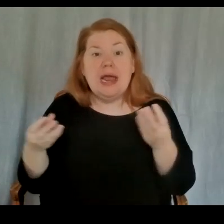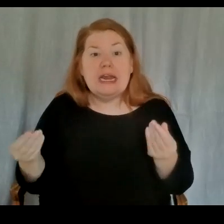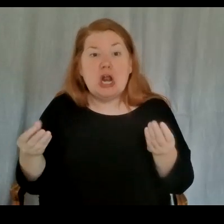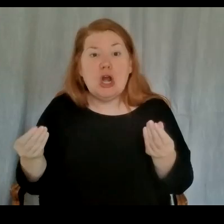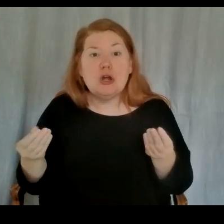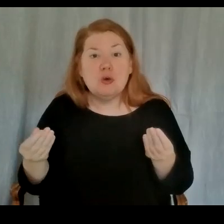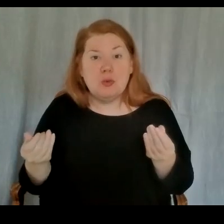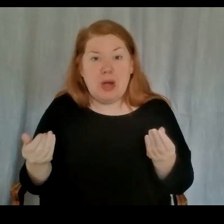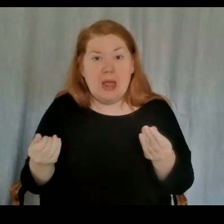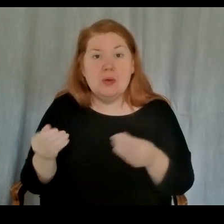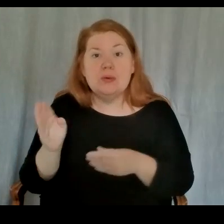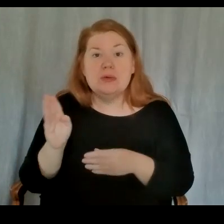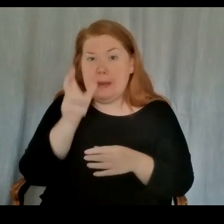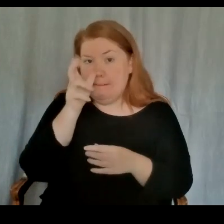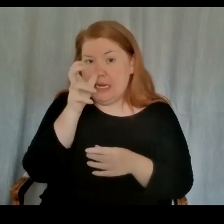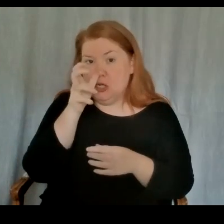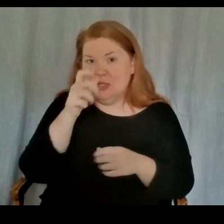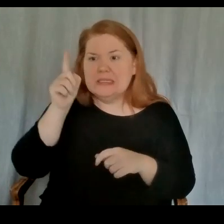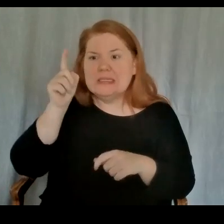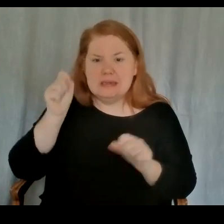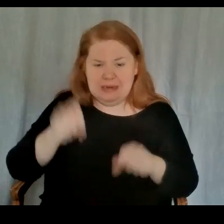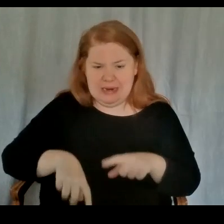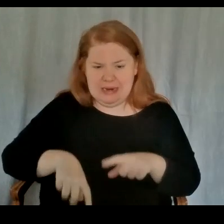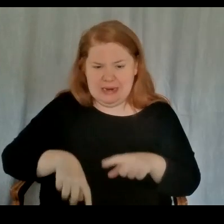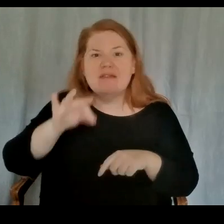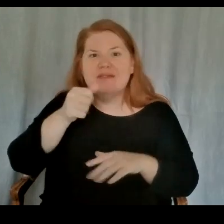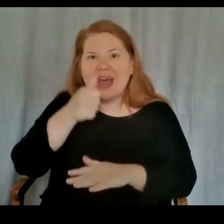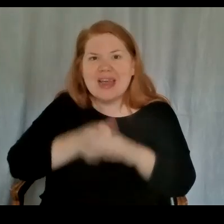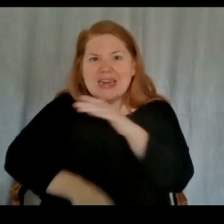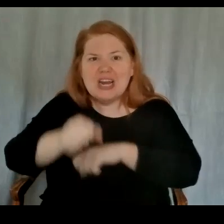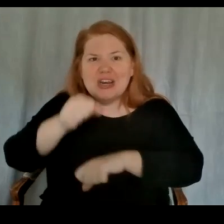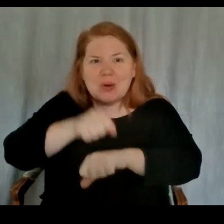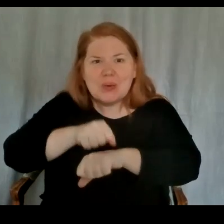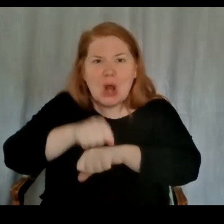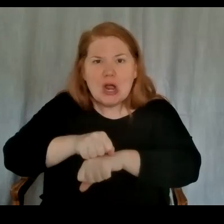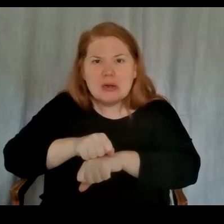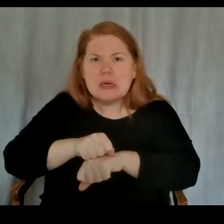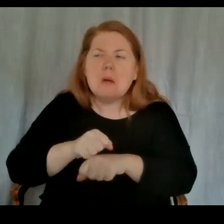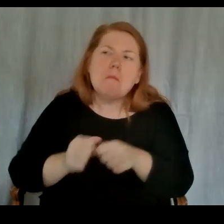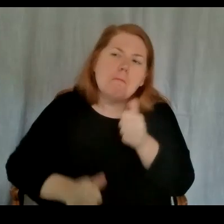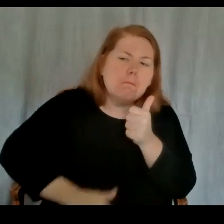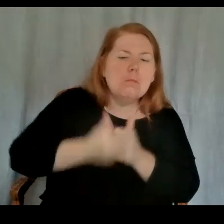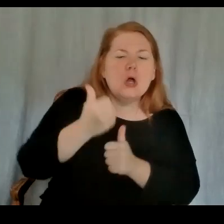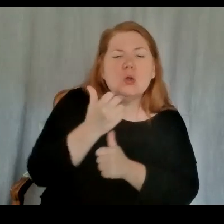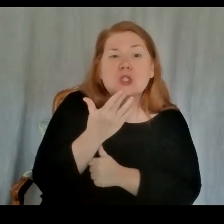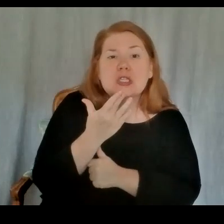stones during the day. Most are brown, but some are brightly colored.